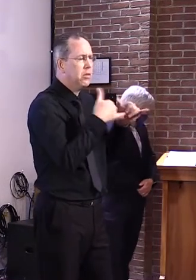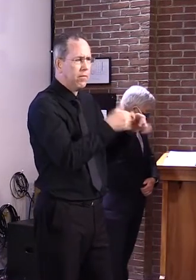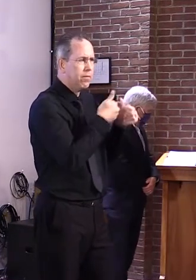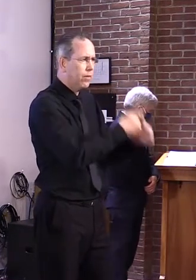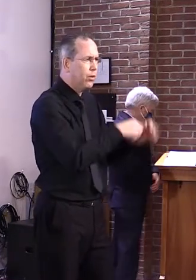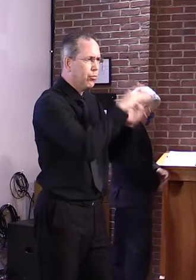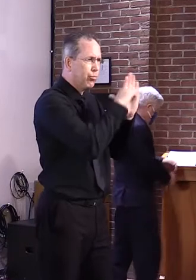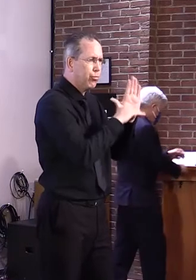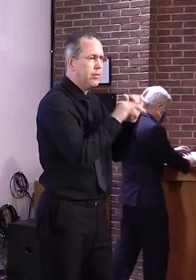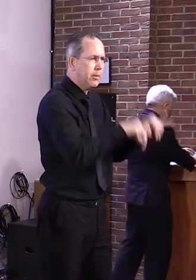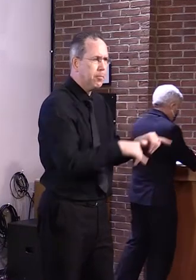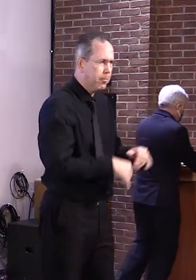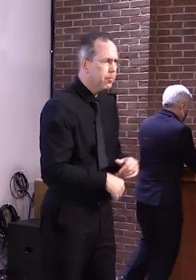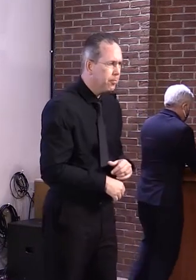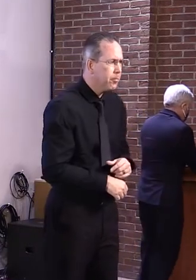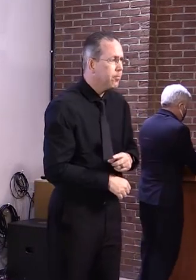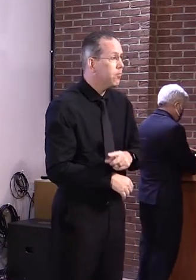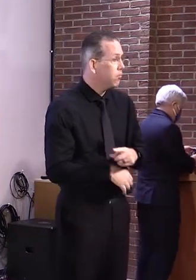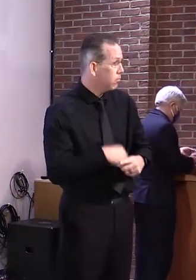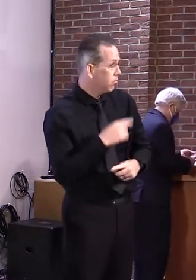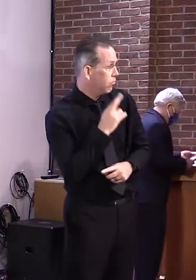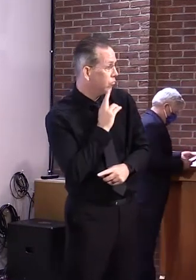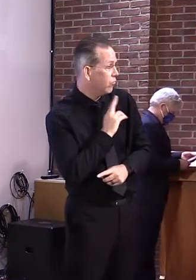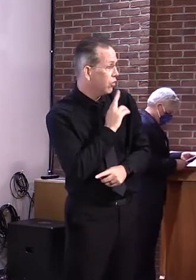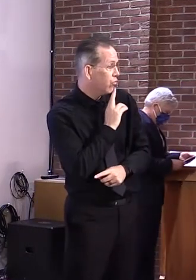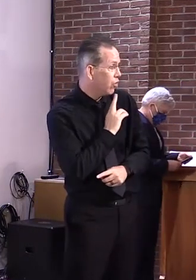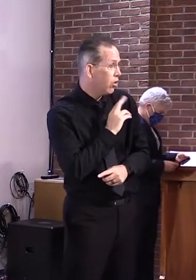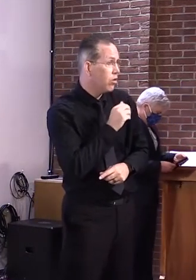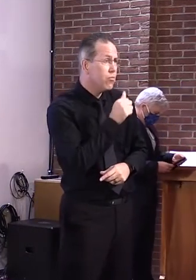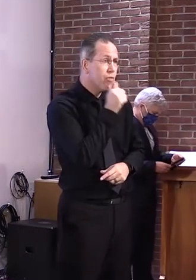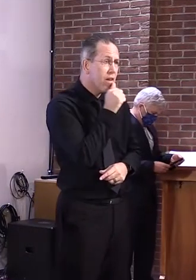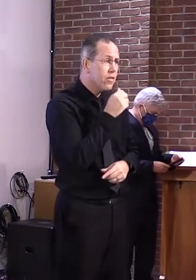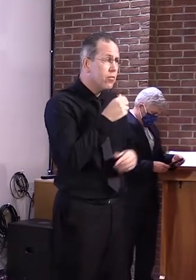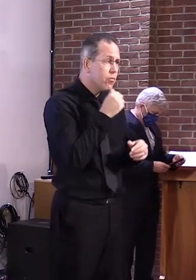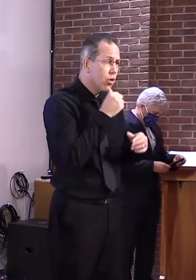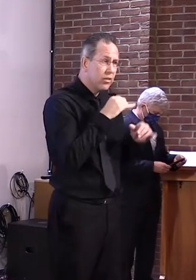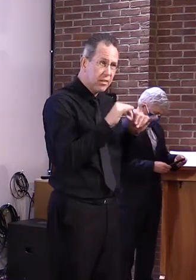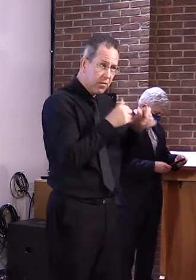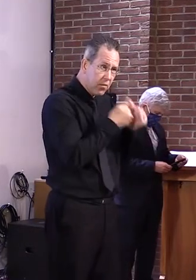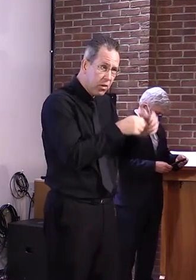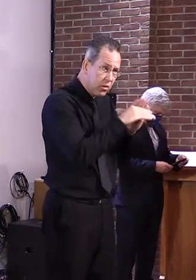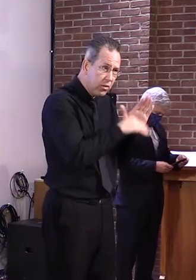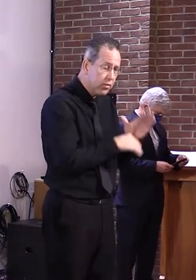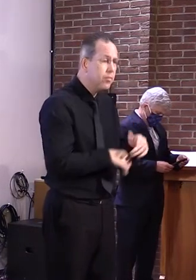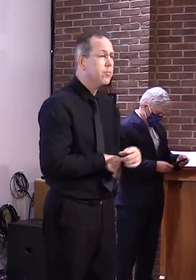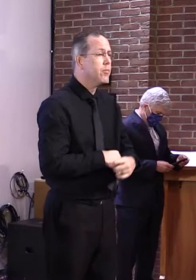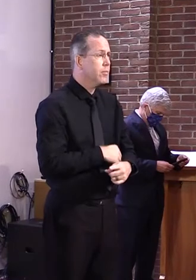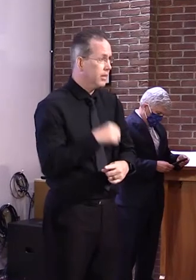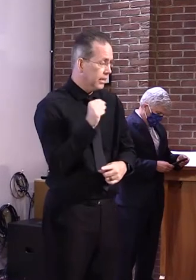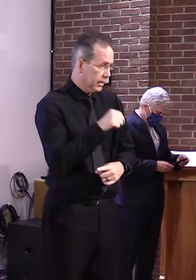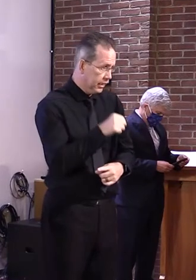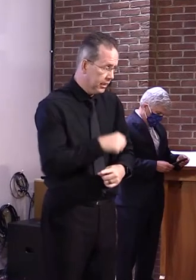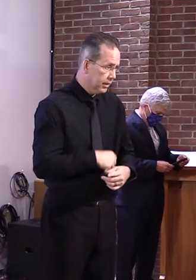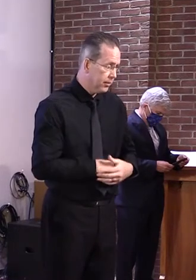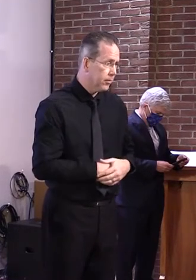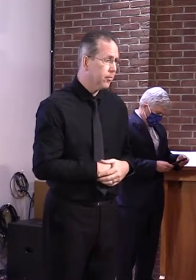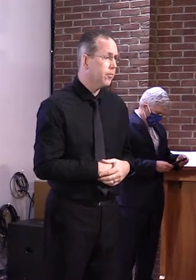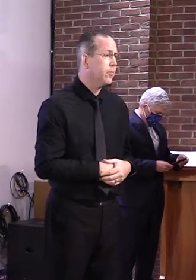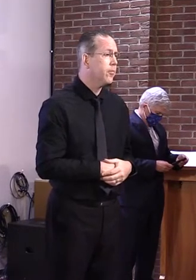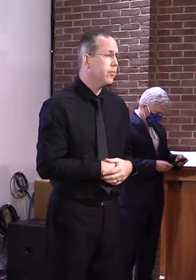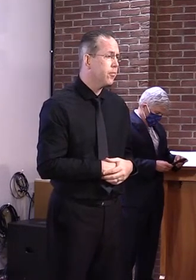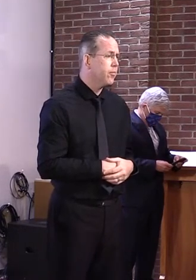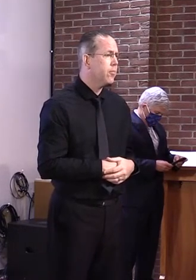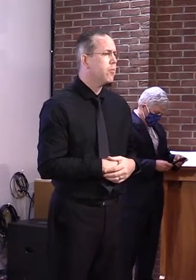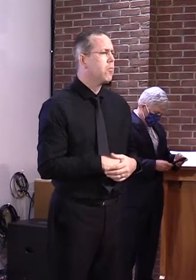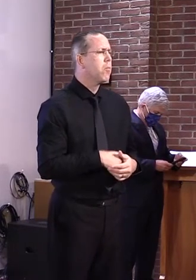I think that, I don't know whether you're driving yet, there are some that think bars are entirely closed. Bars are not necessarily entirely closed.